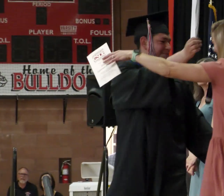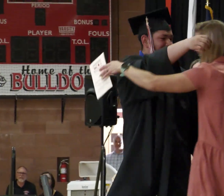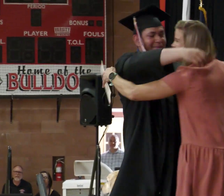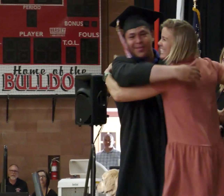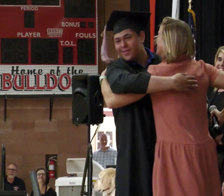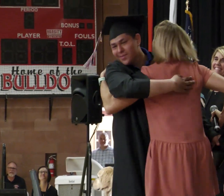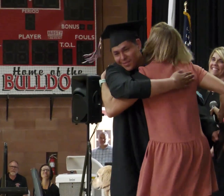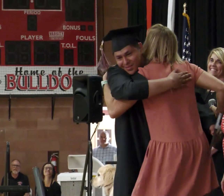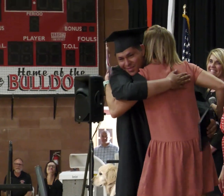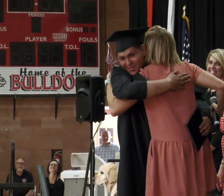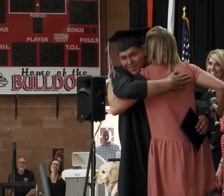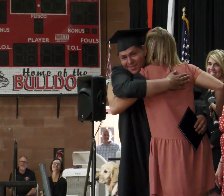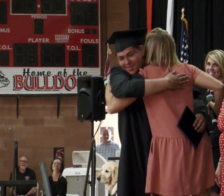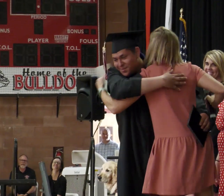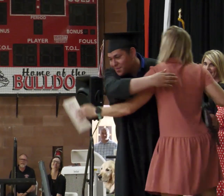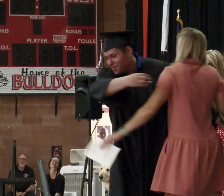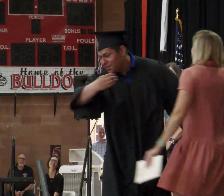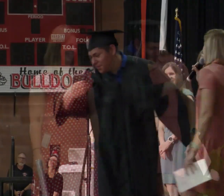me